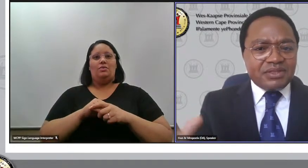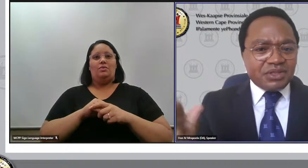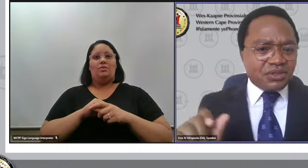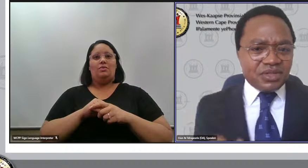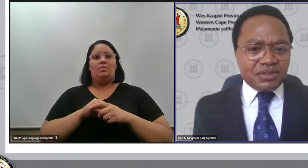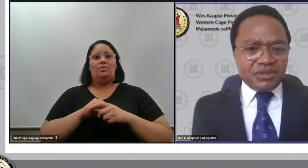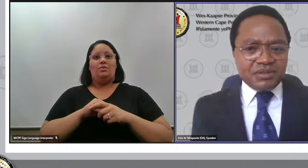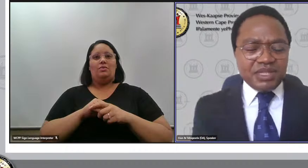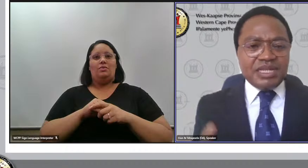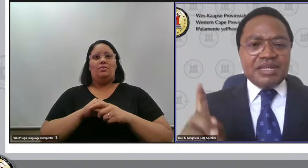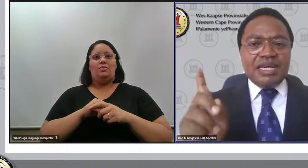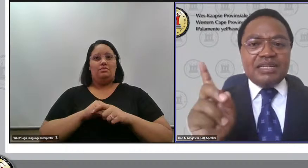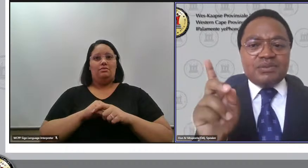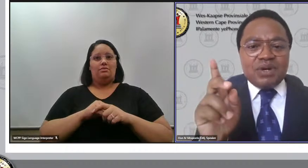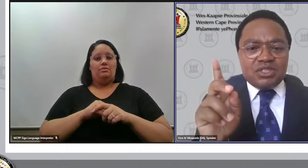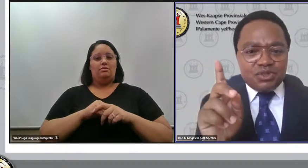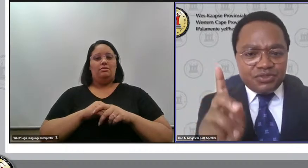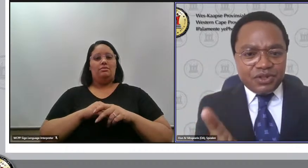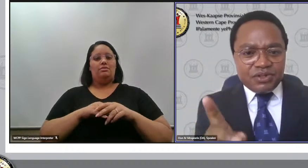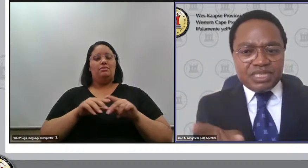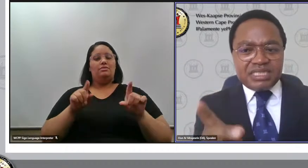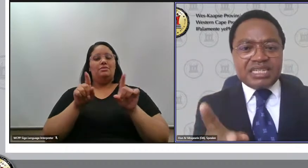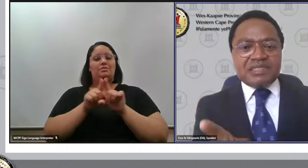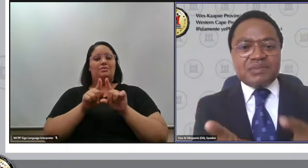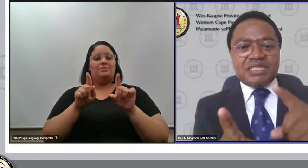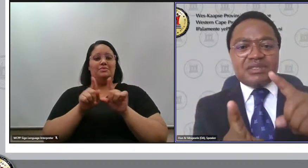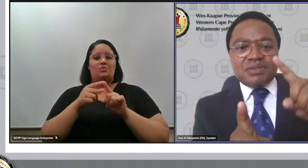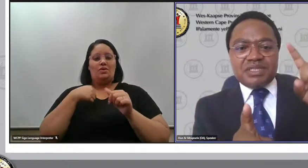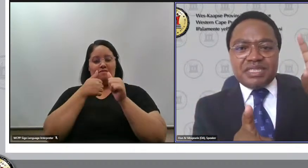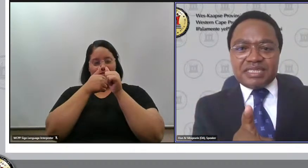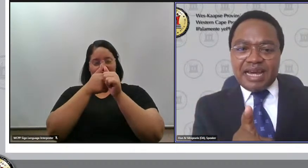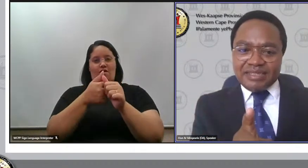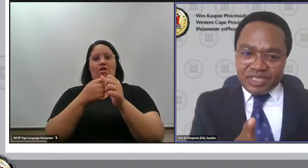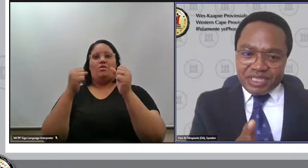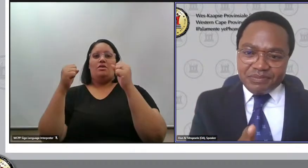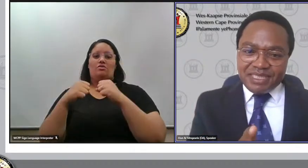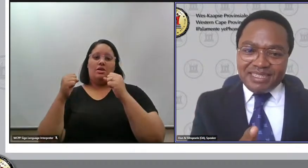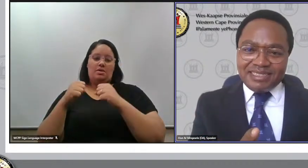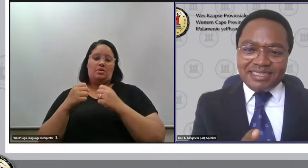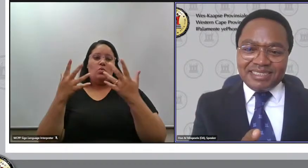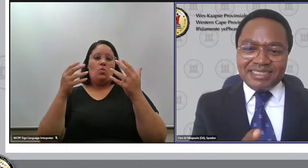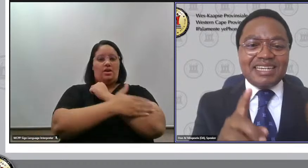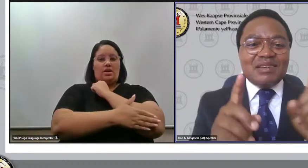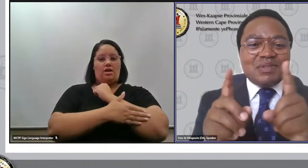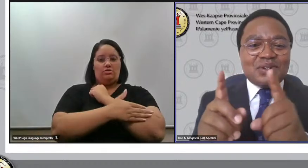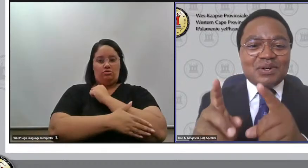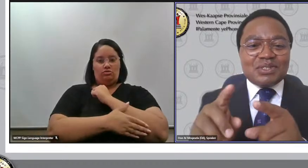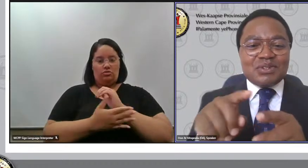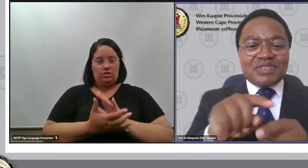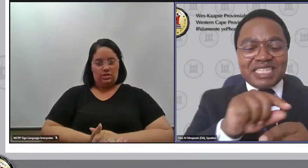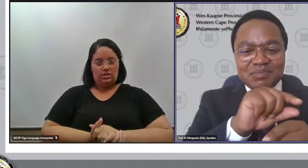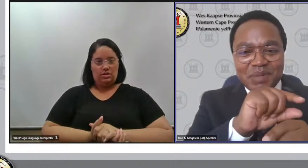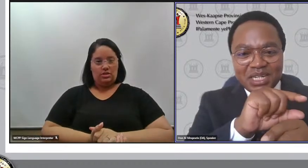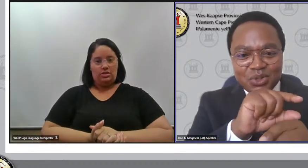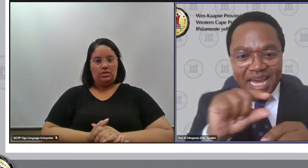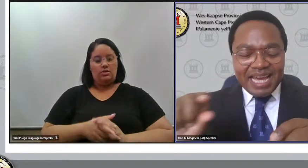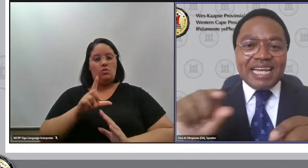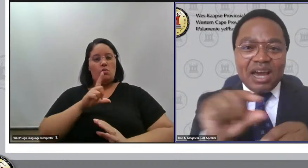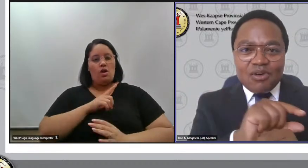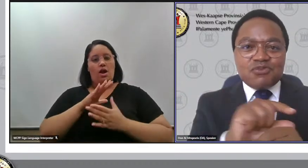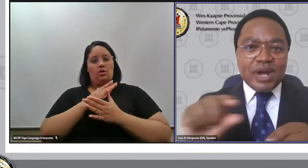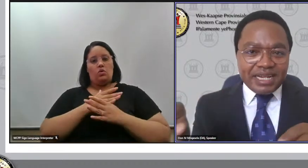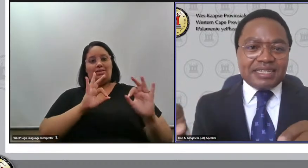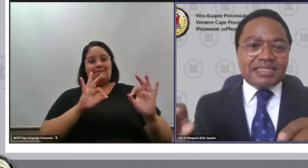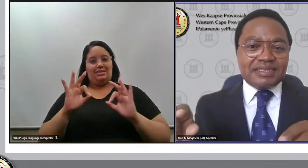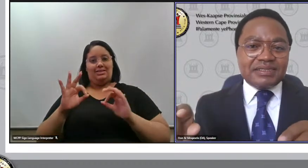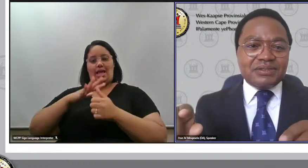a month or so ago, and we want to follow this agreement with this country because of this particular